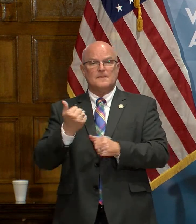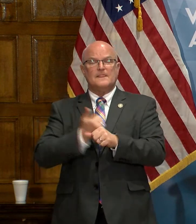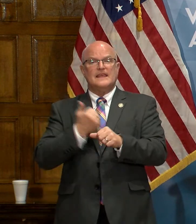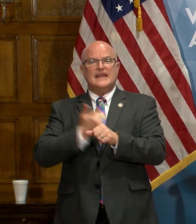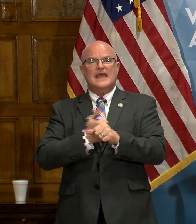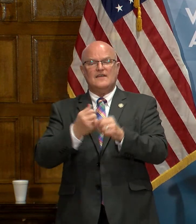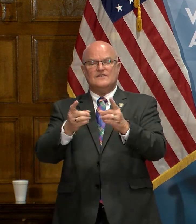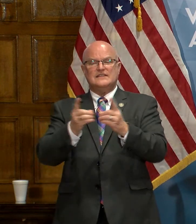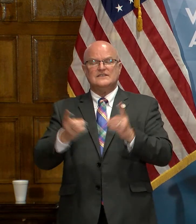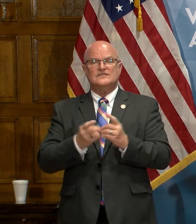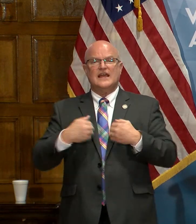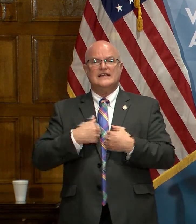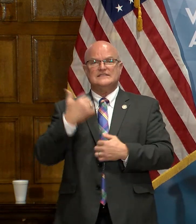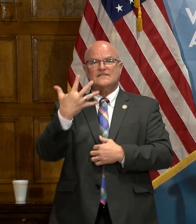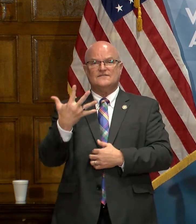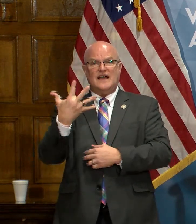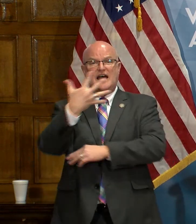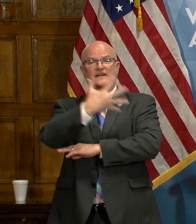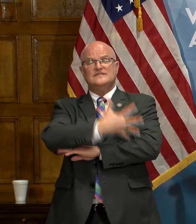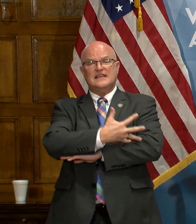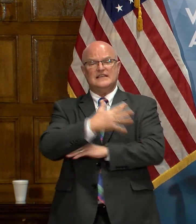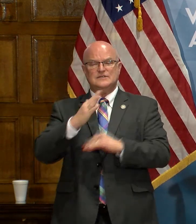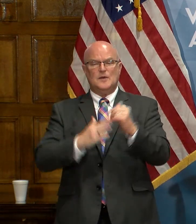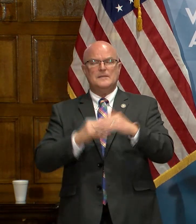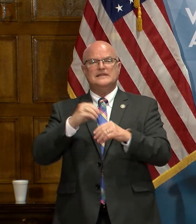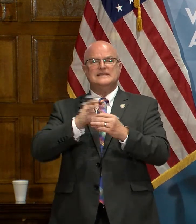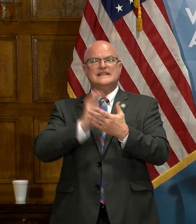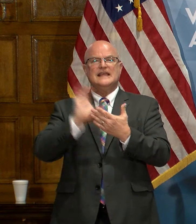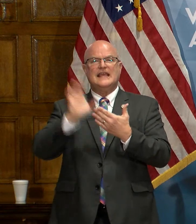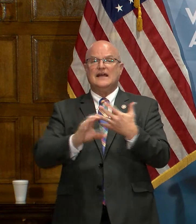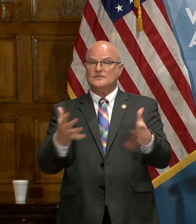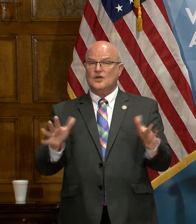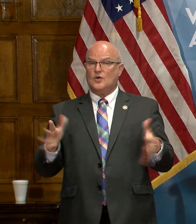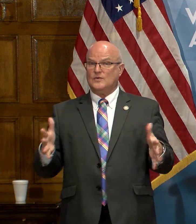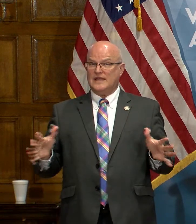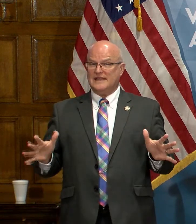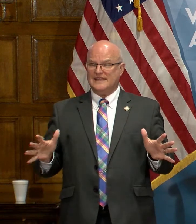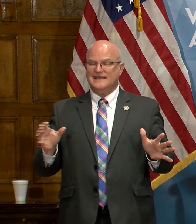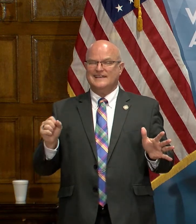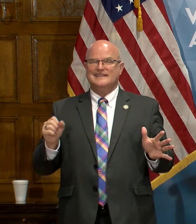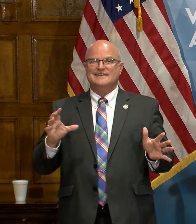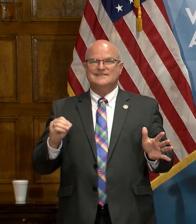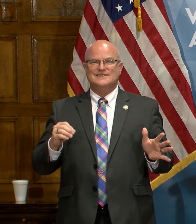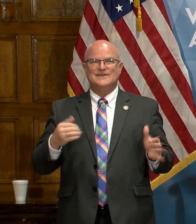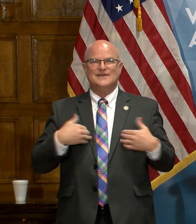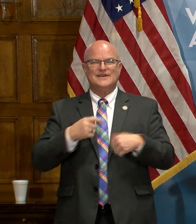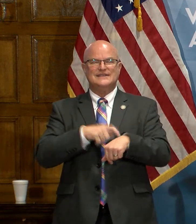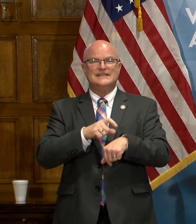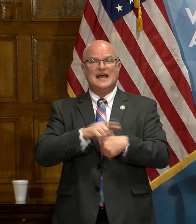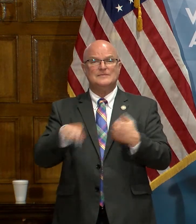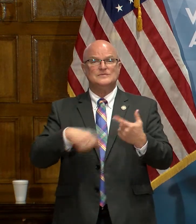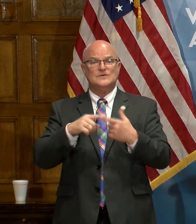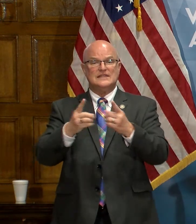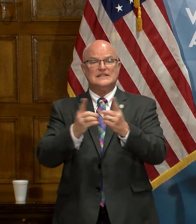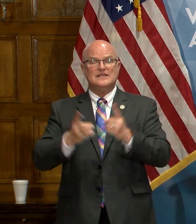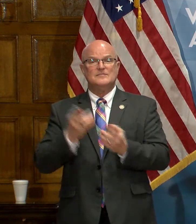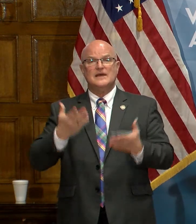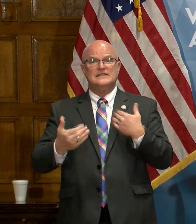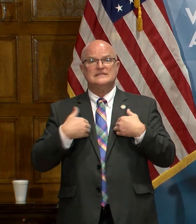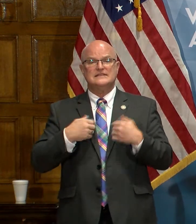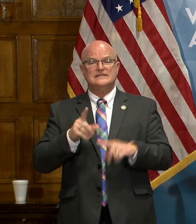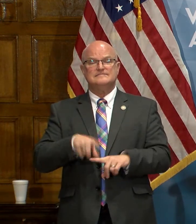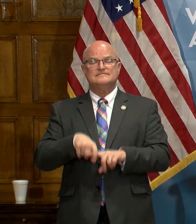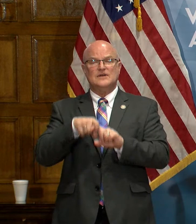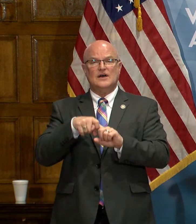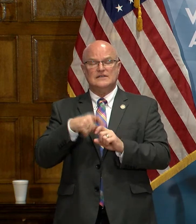has 5 days of makeup time built into their calendar already. And so there are times when districts may have to just take a